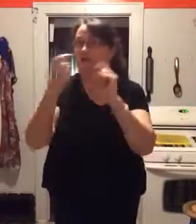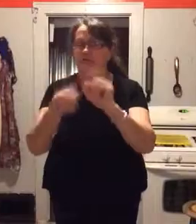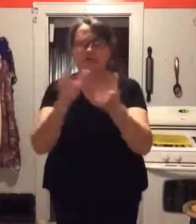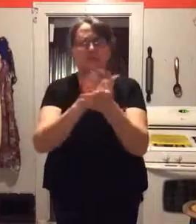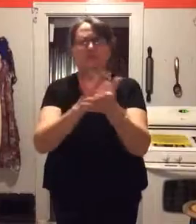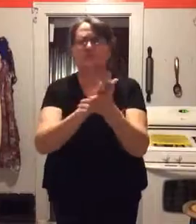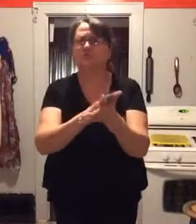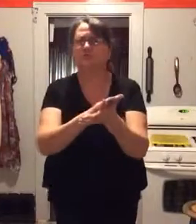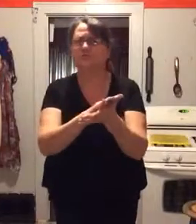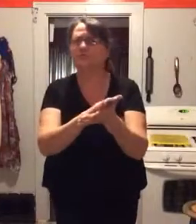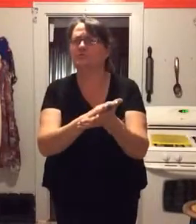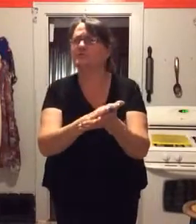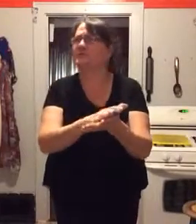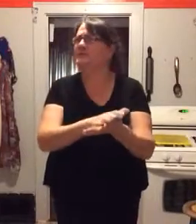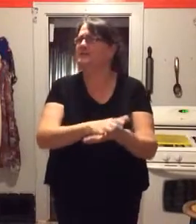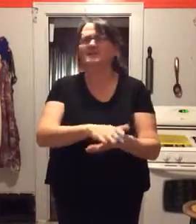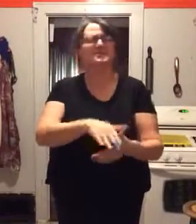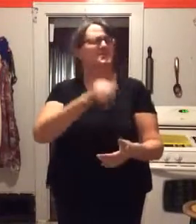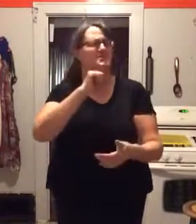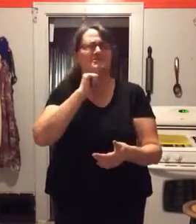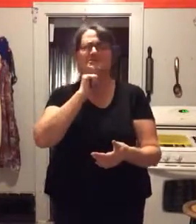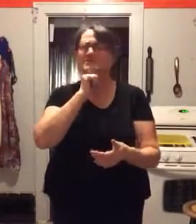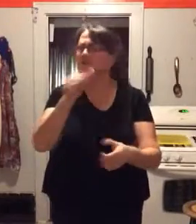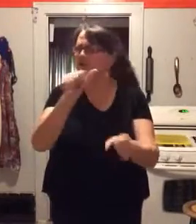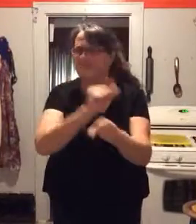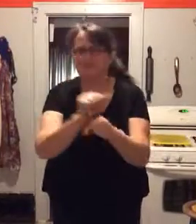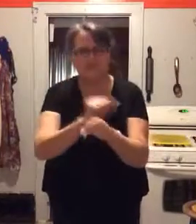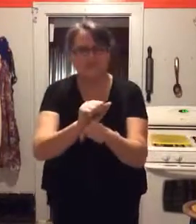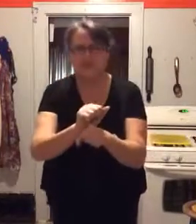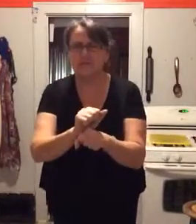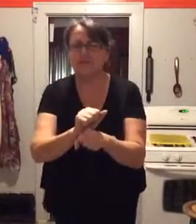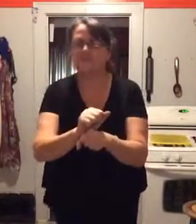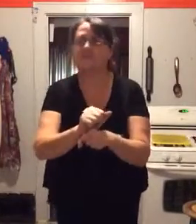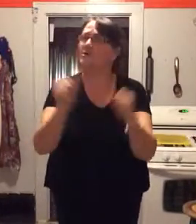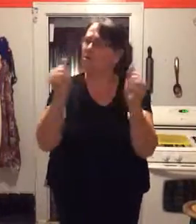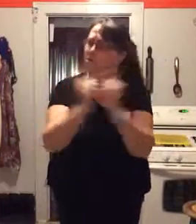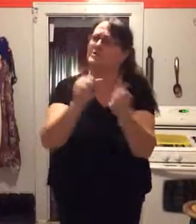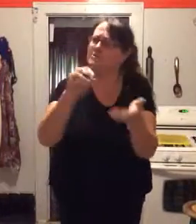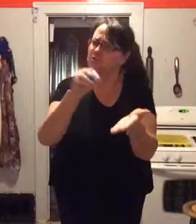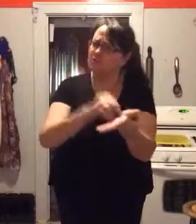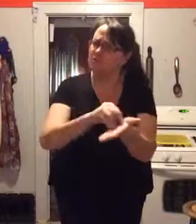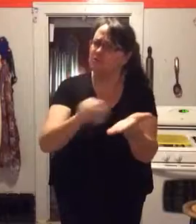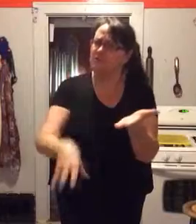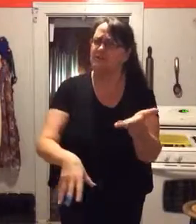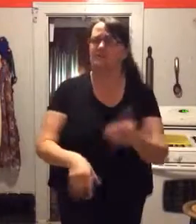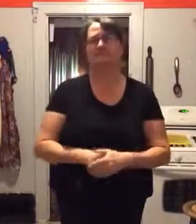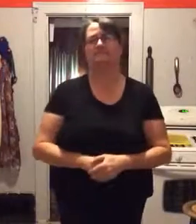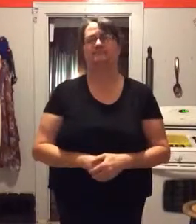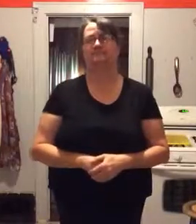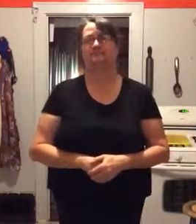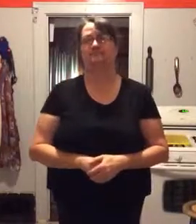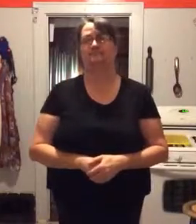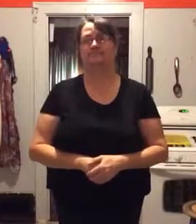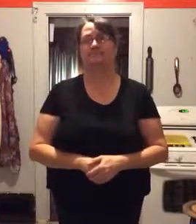students aren't getting the opportunities they deserve. But at the end of the day, we can have the